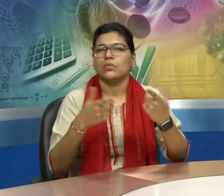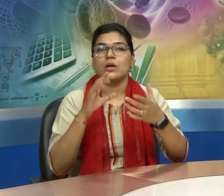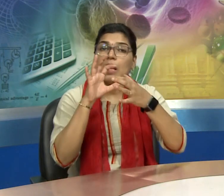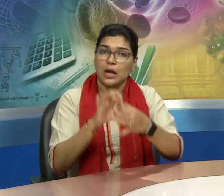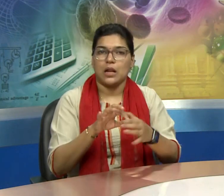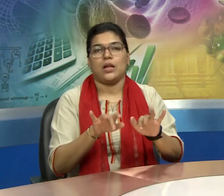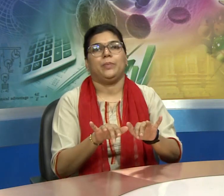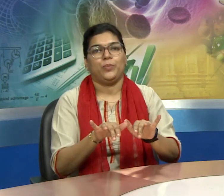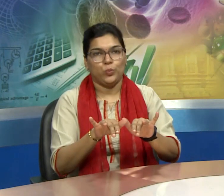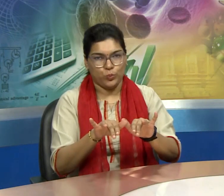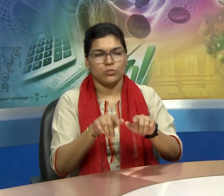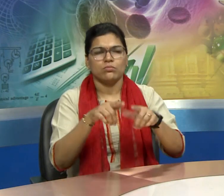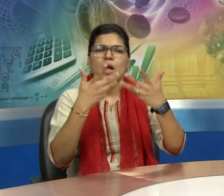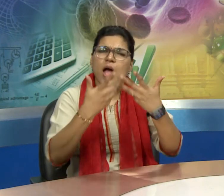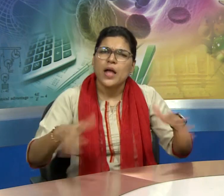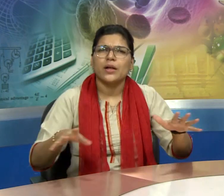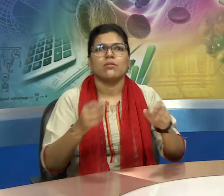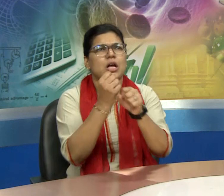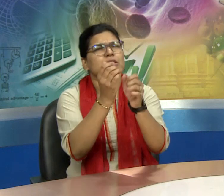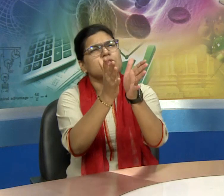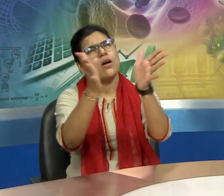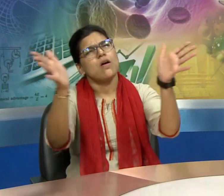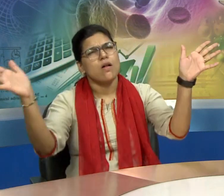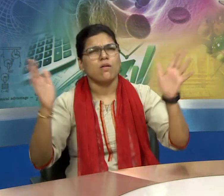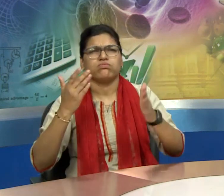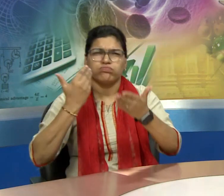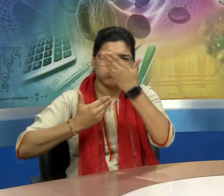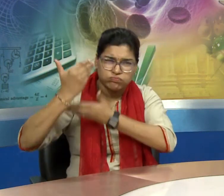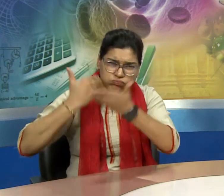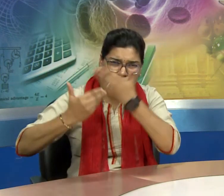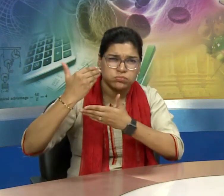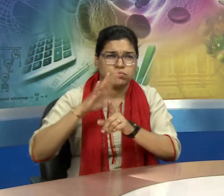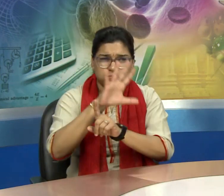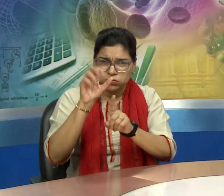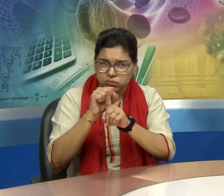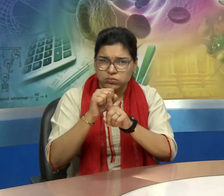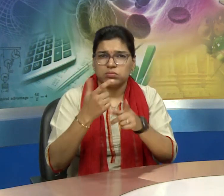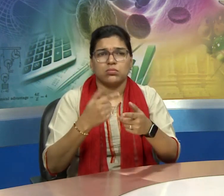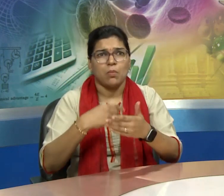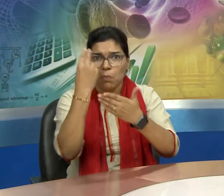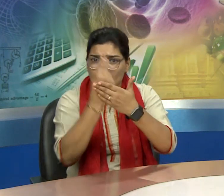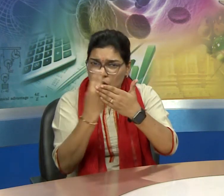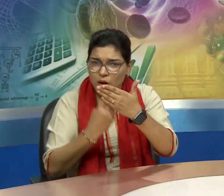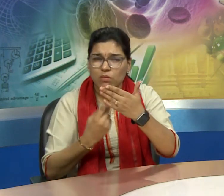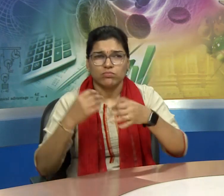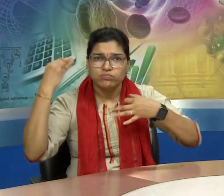ICT is mainly used for the technologically physical machines